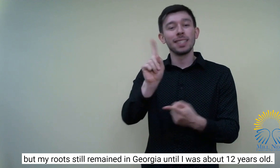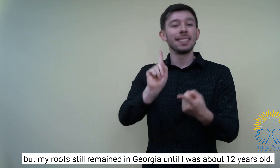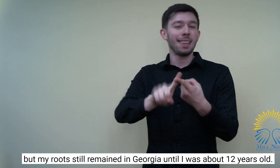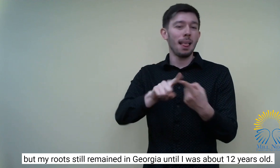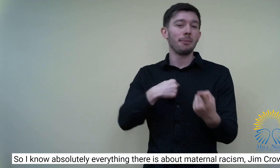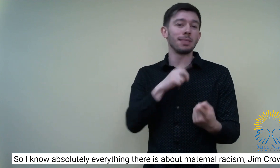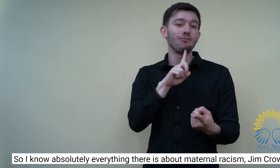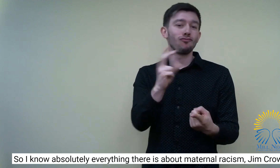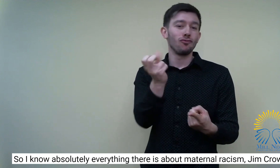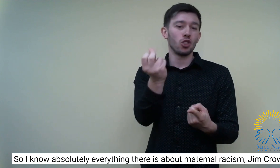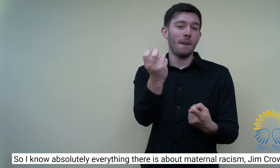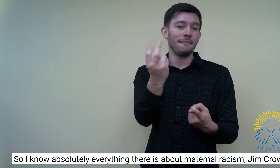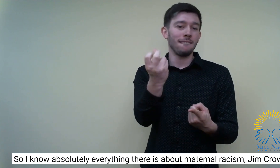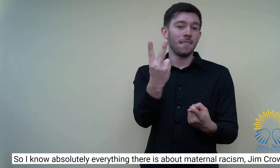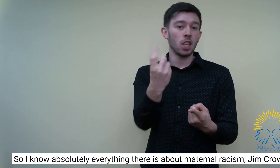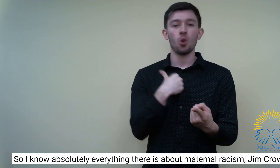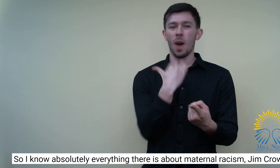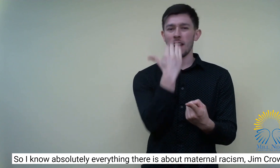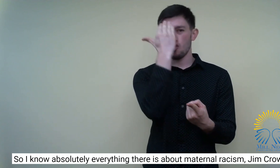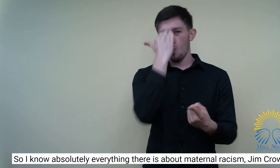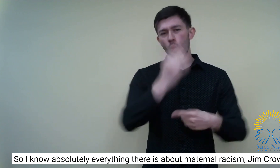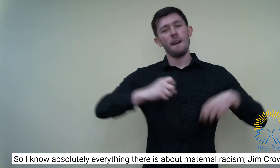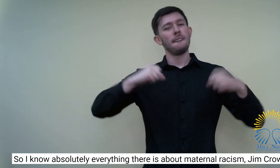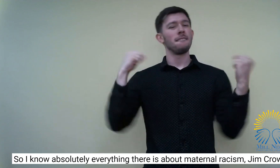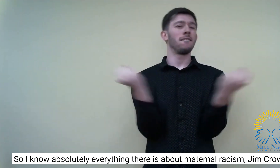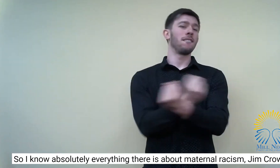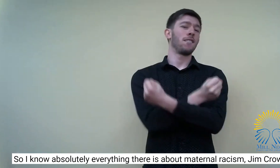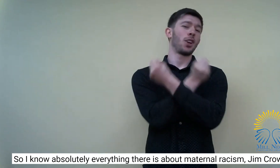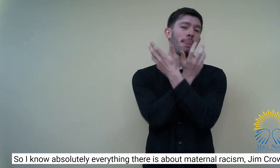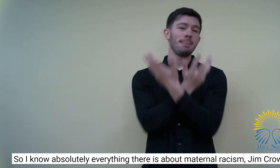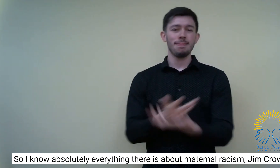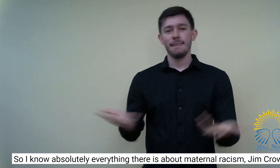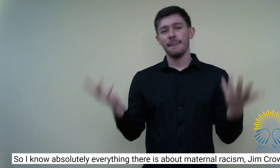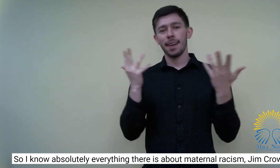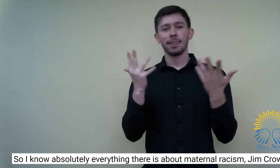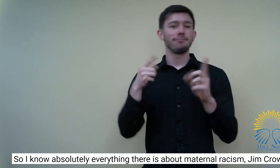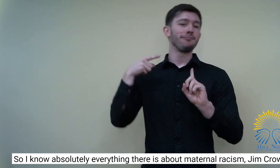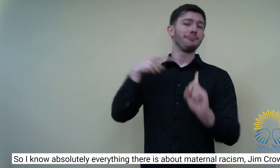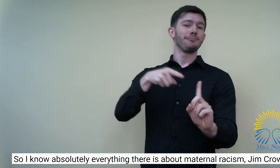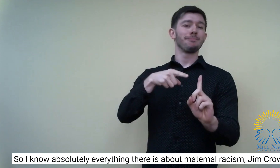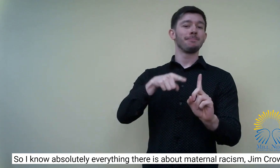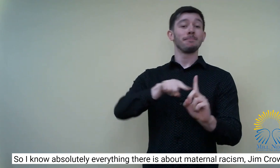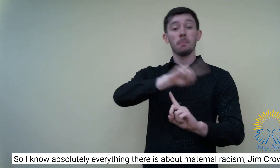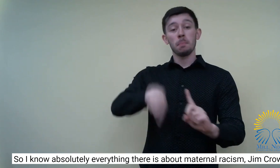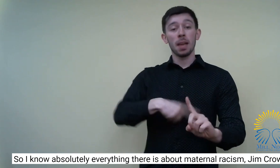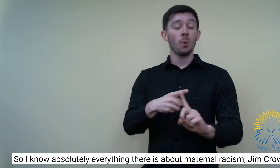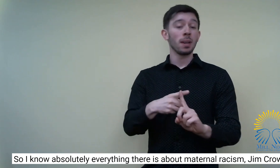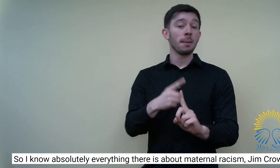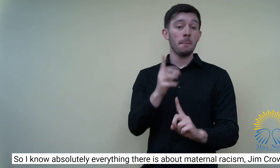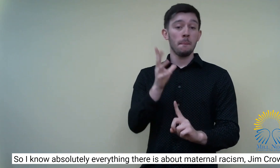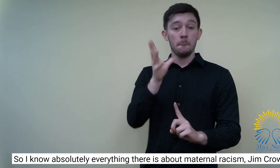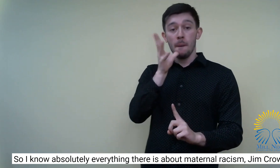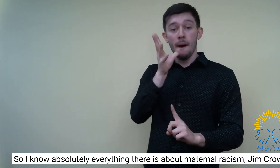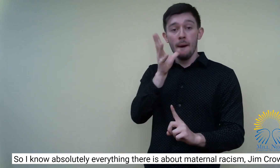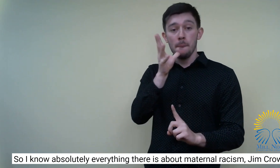old. So I know absolutely everything there is about maternal racism, Jim